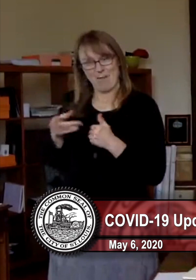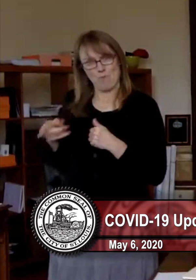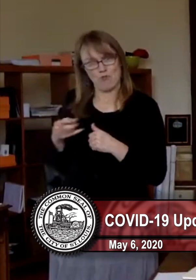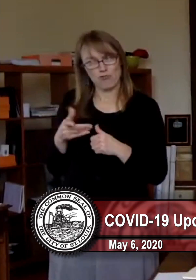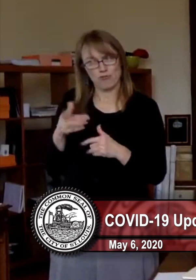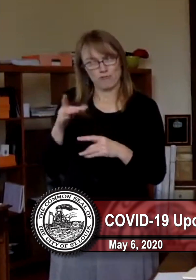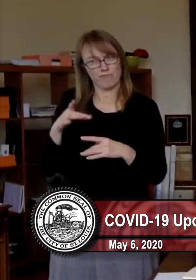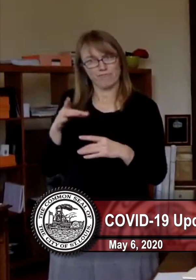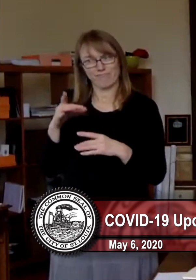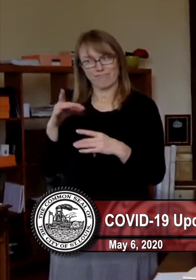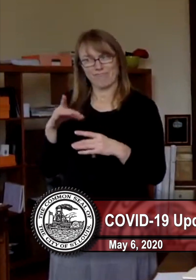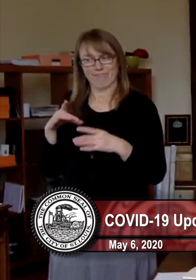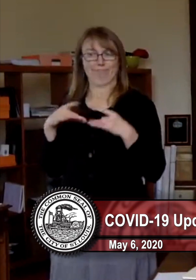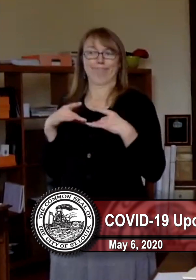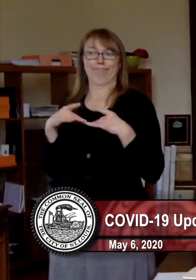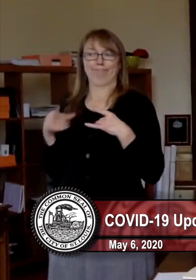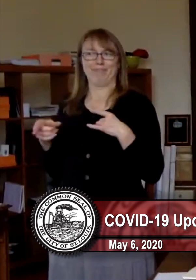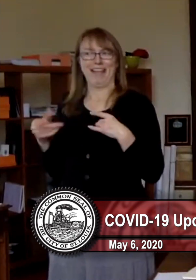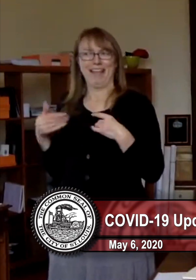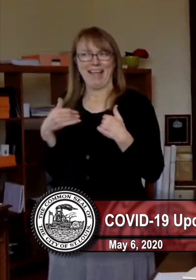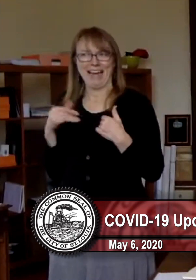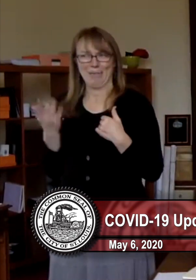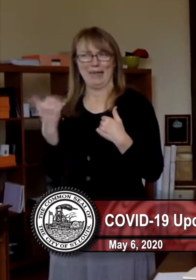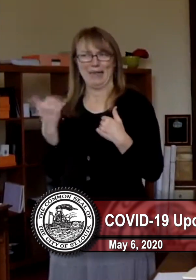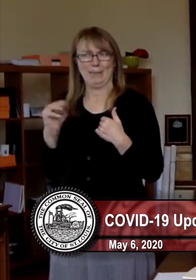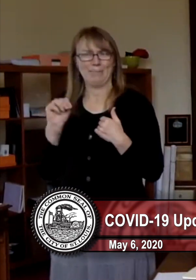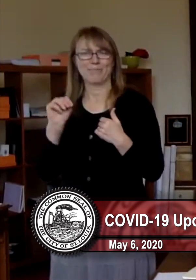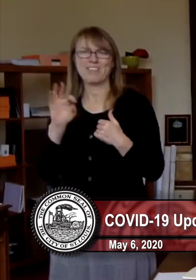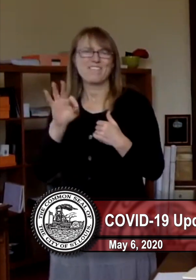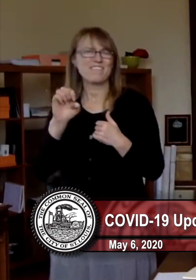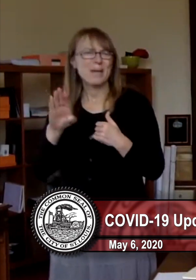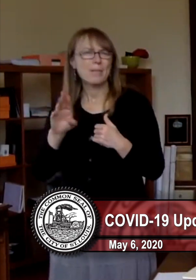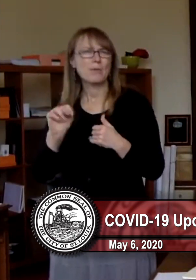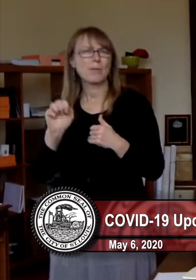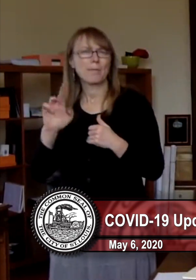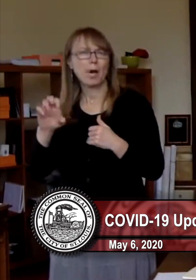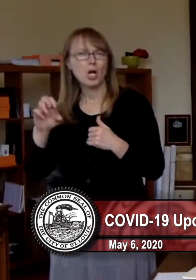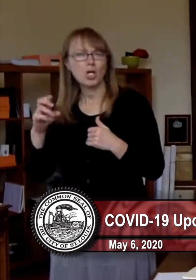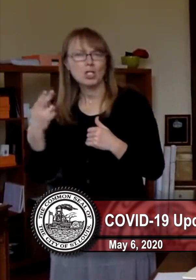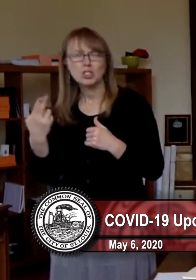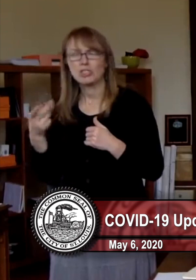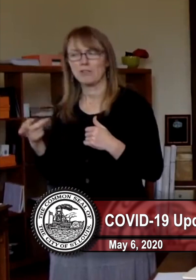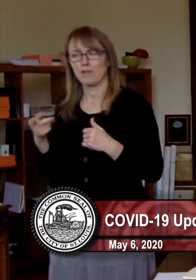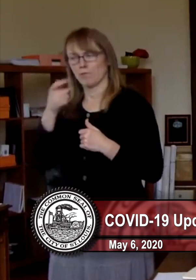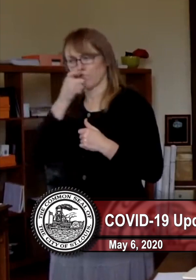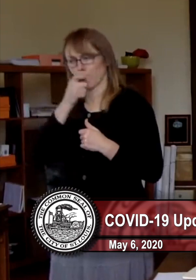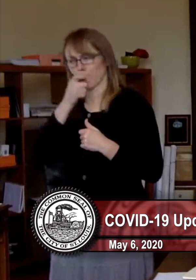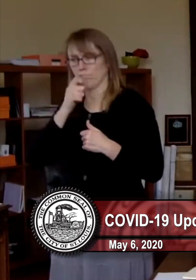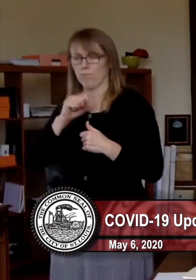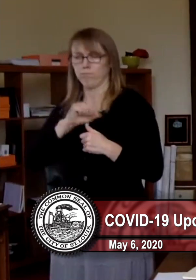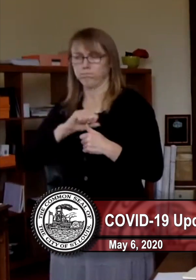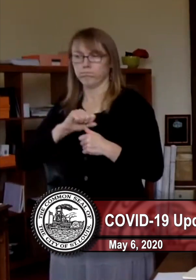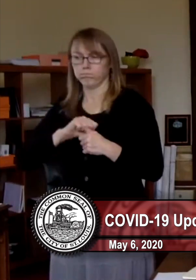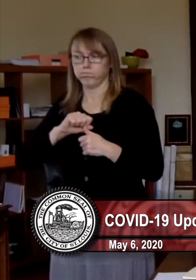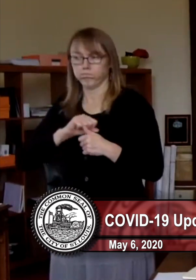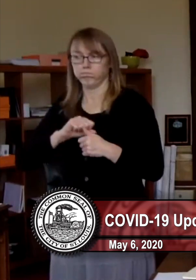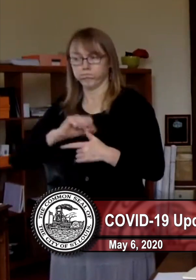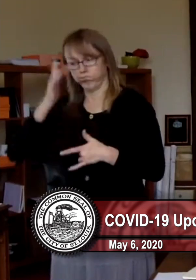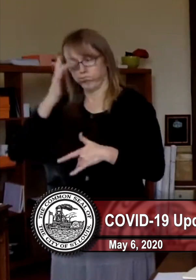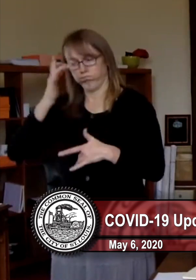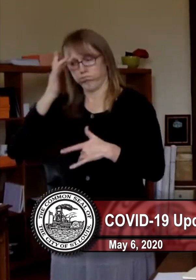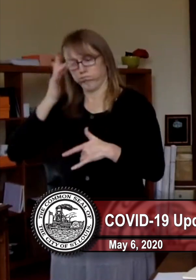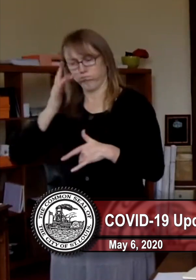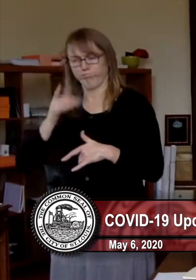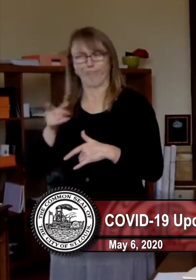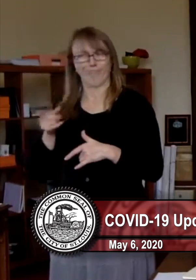in February or March, just because of how sick they were with a cold or cold-like. Now, they don't